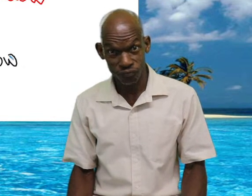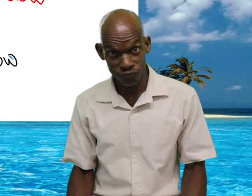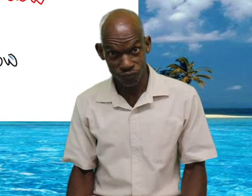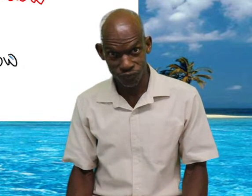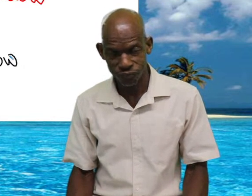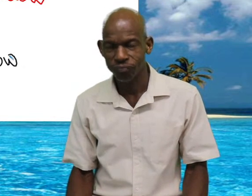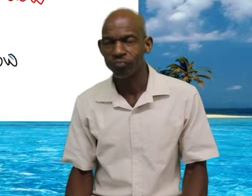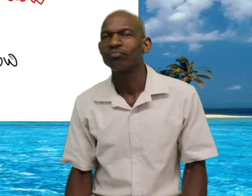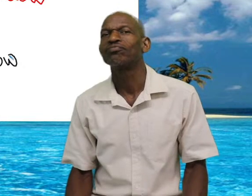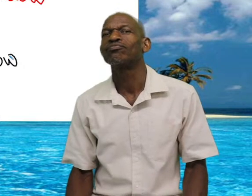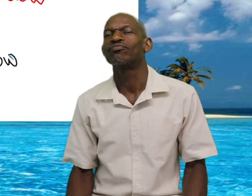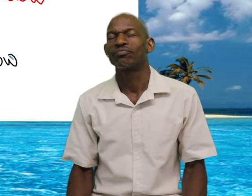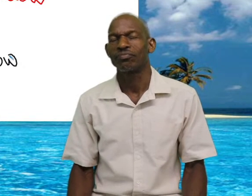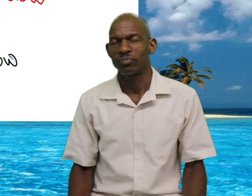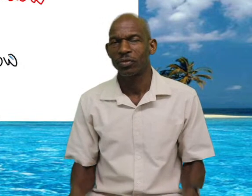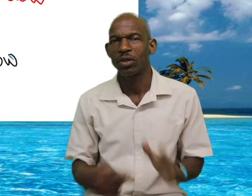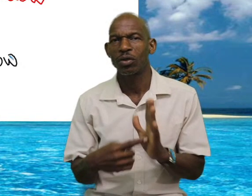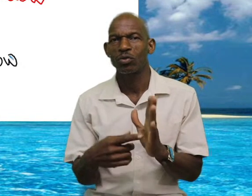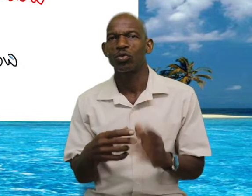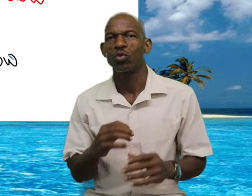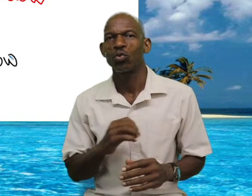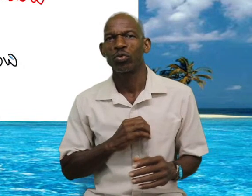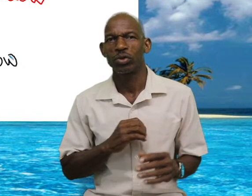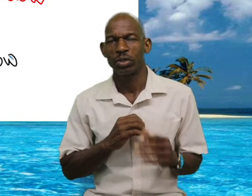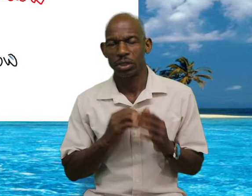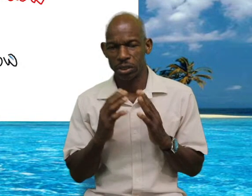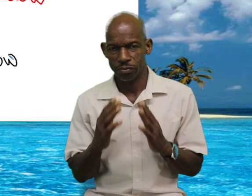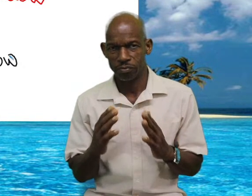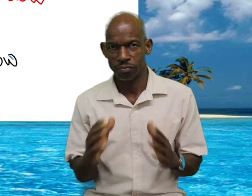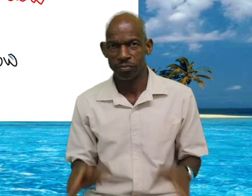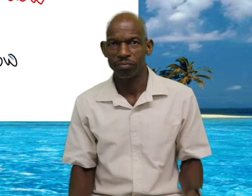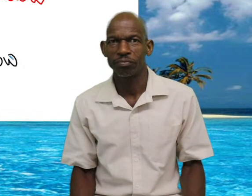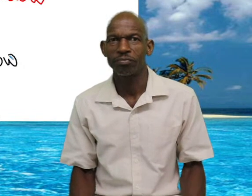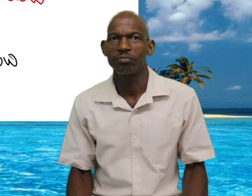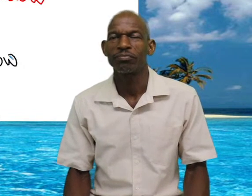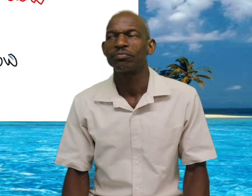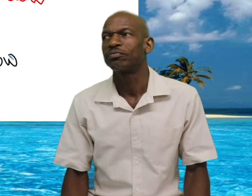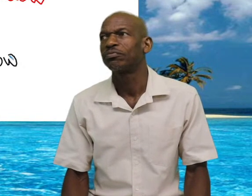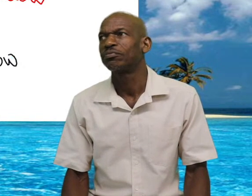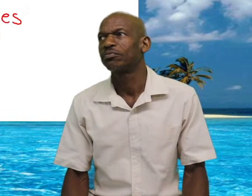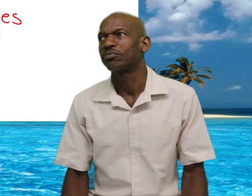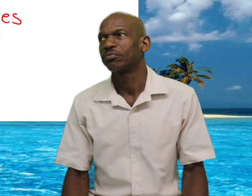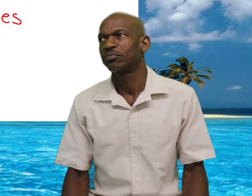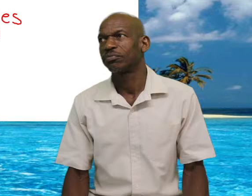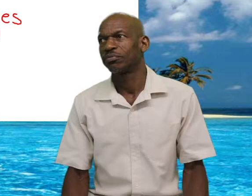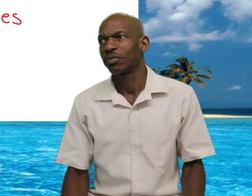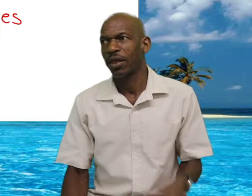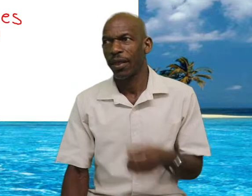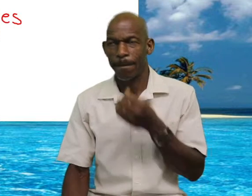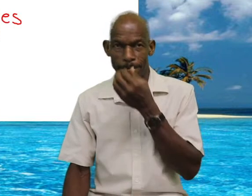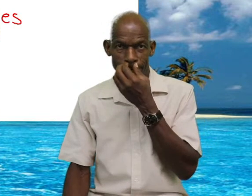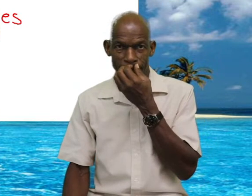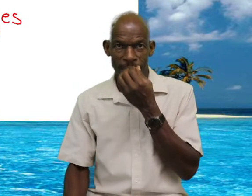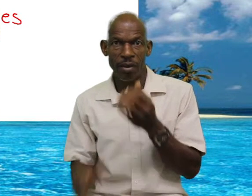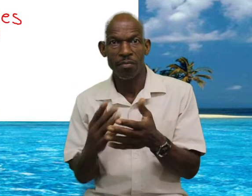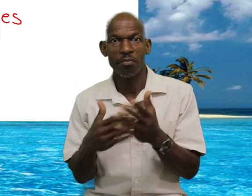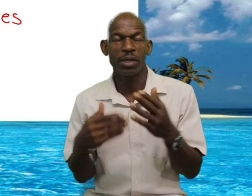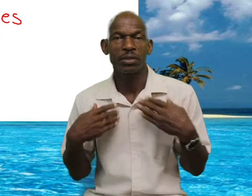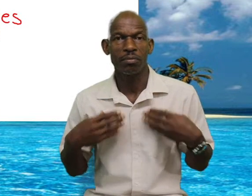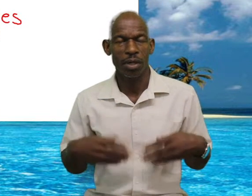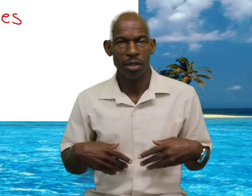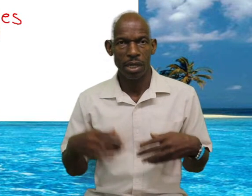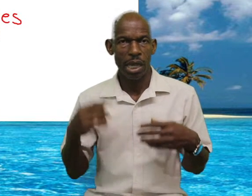so you show ownership in that, based on that meaning. All right, and even as we said, the parts of a body, somebody's